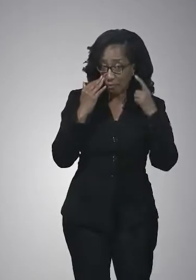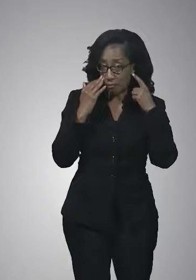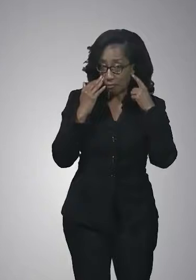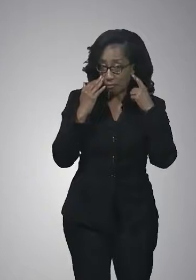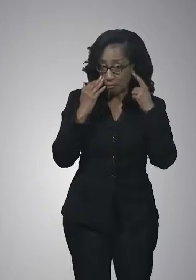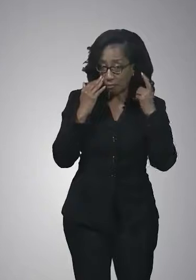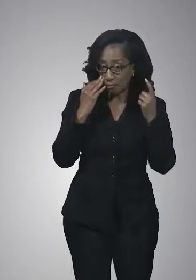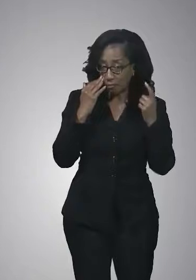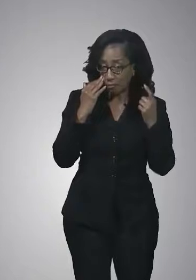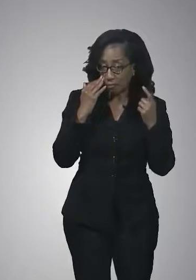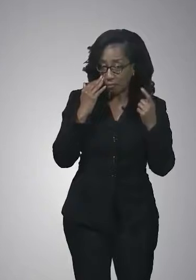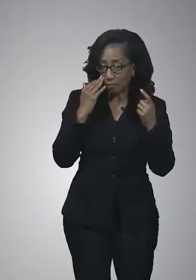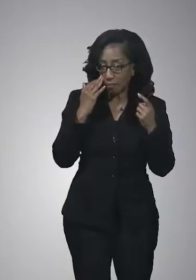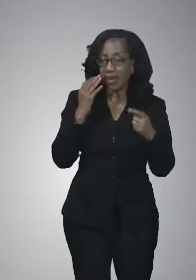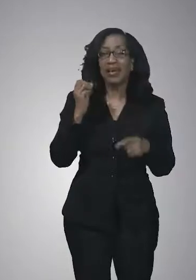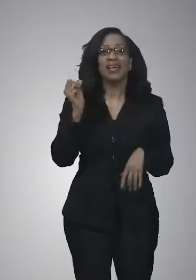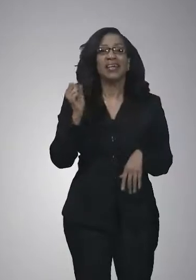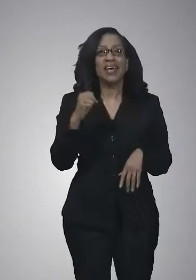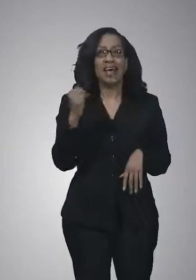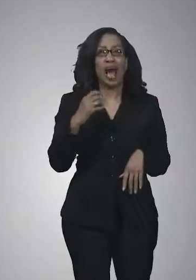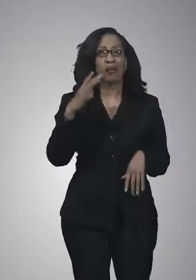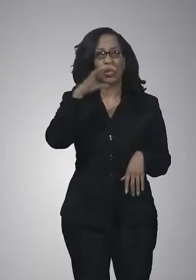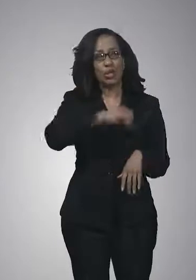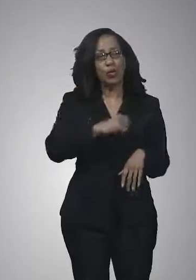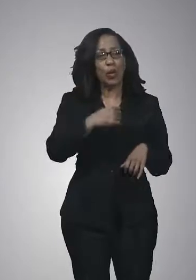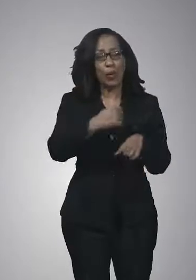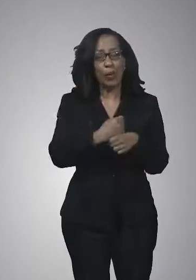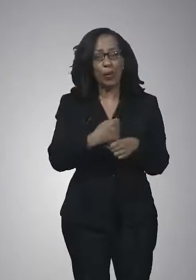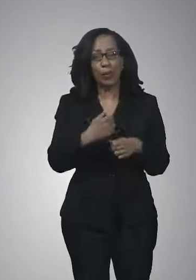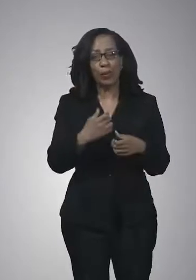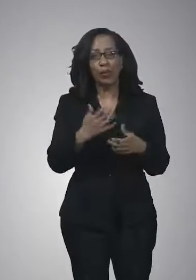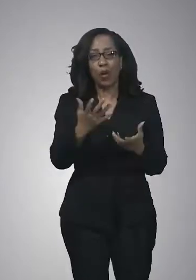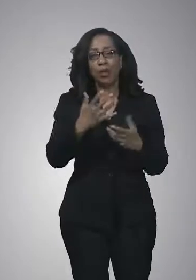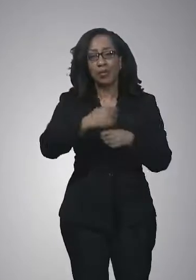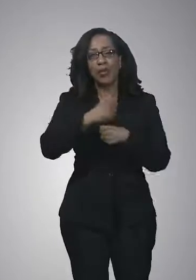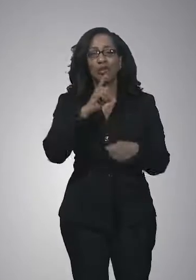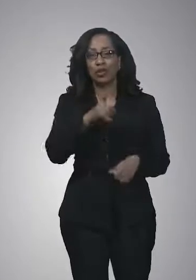Makes perfect sense to me. That is what I assumed, but wanted to make sure was the case. Thank you.